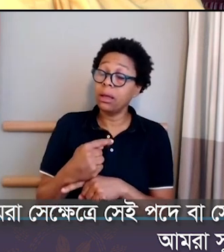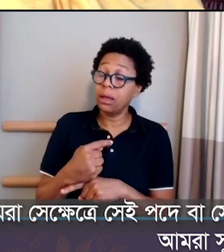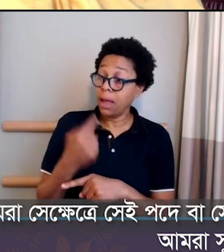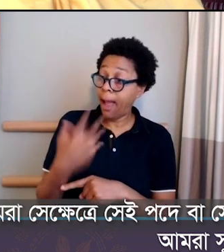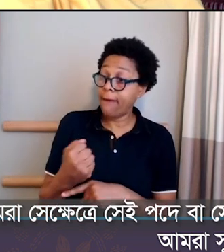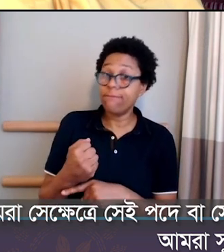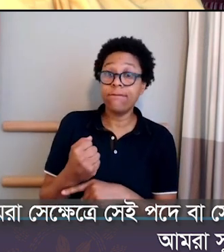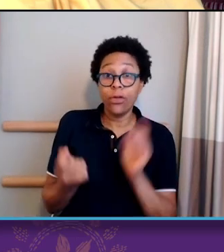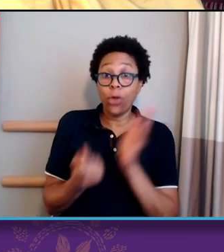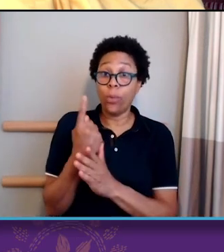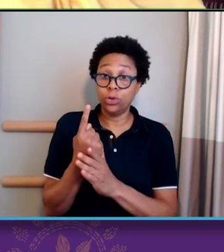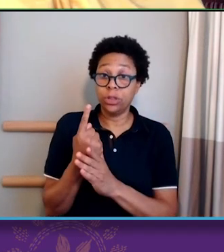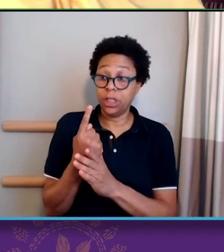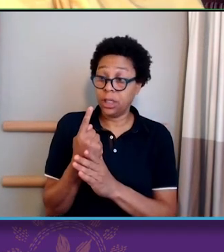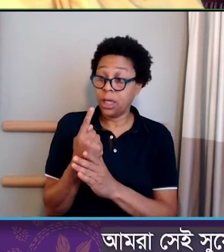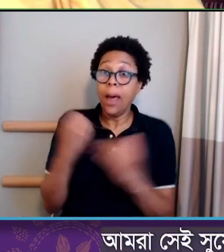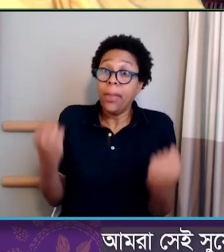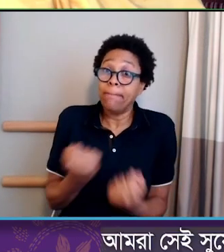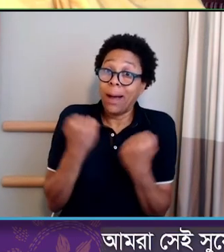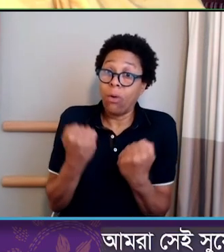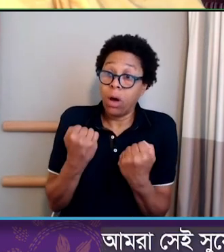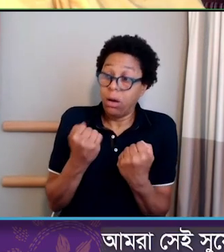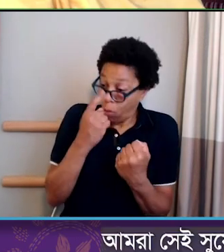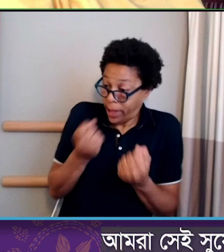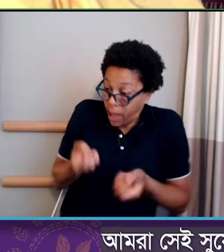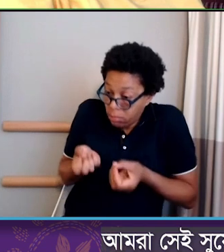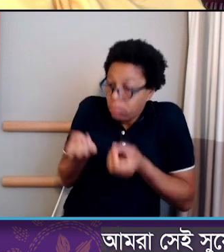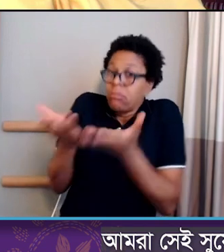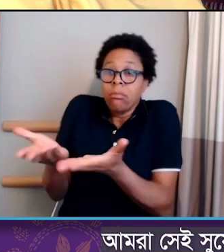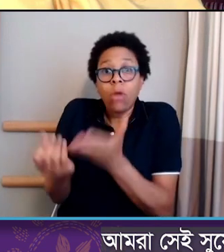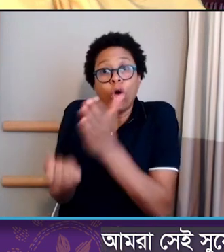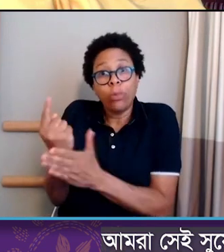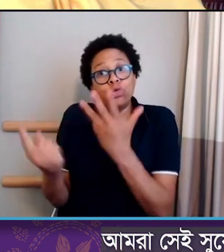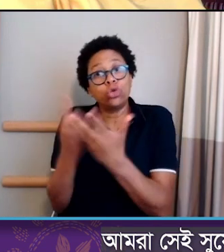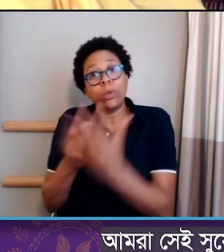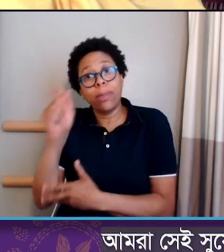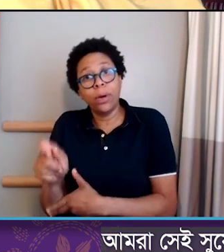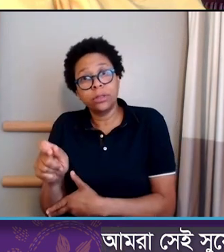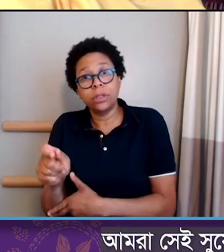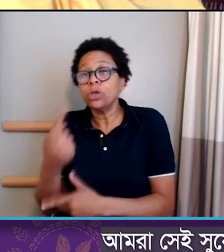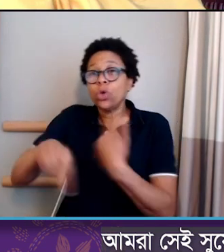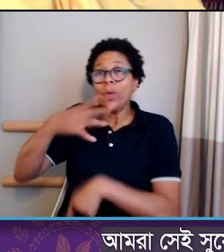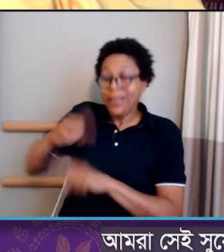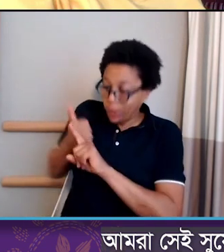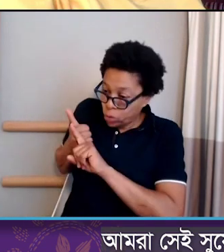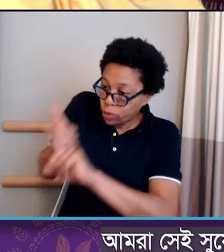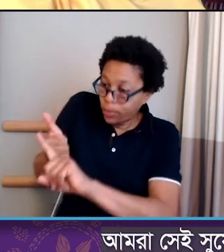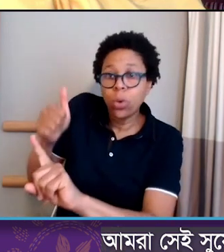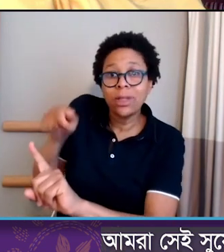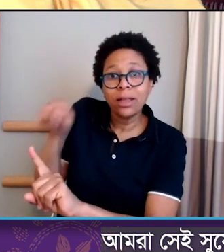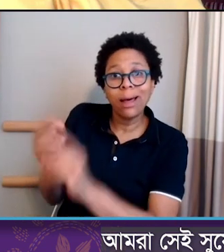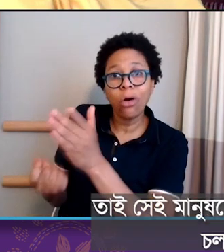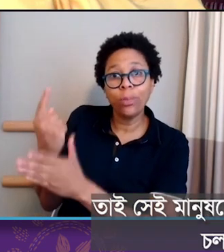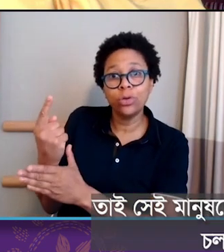people opportunities. Yes. And we support that opportunity, and then we have to continue to nurture